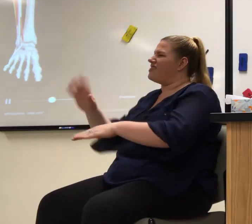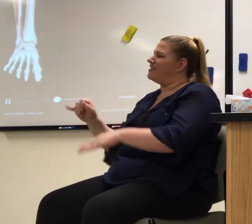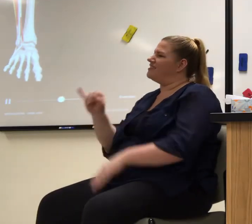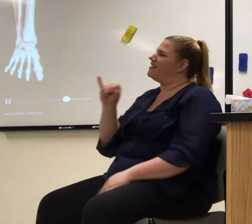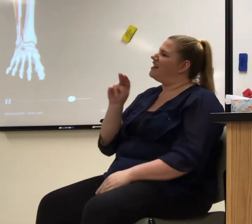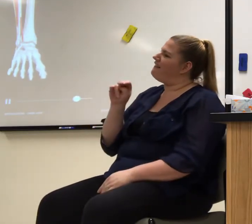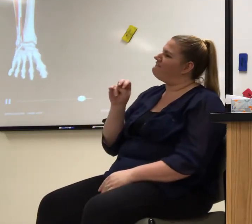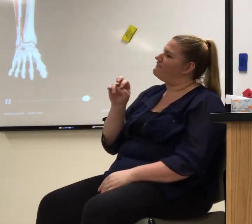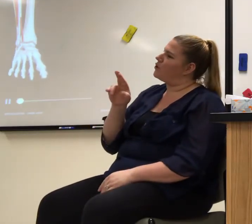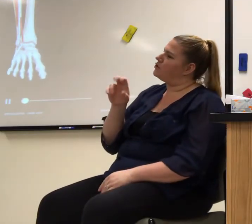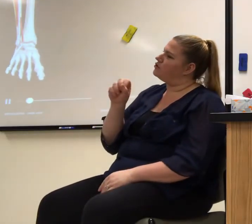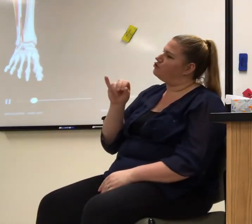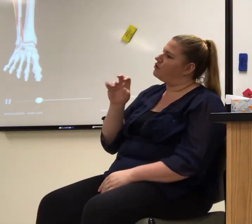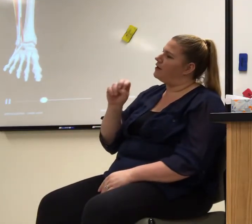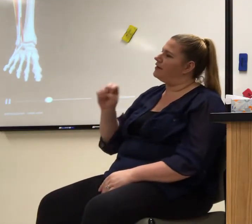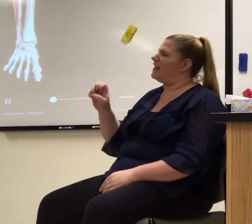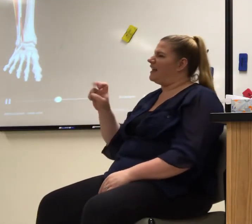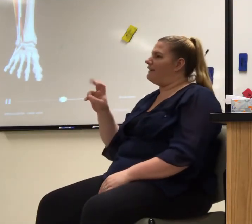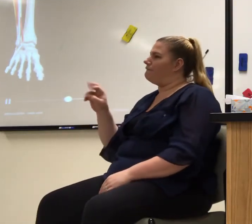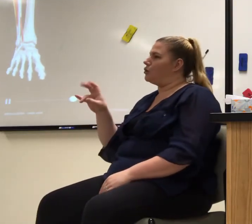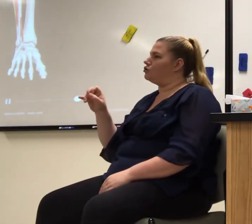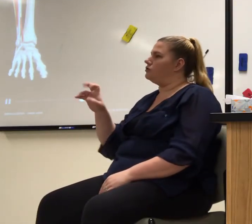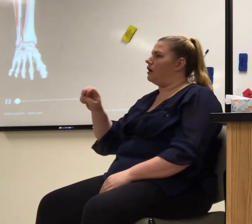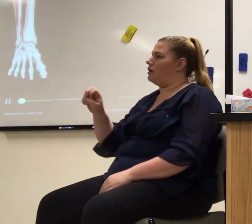in a practical sense. Okay.